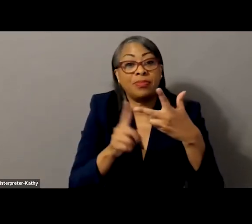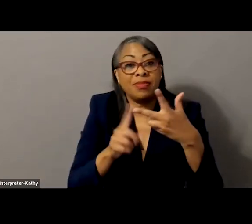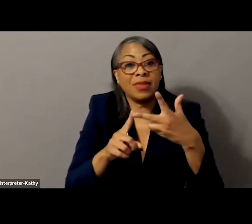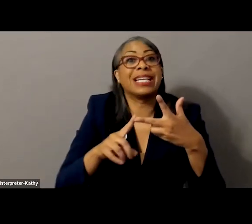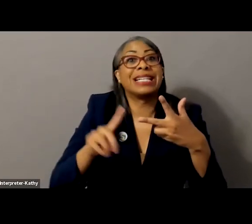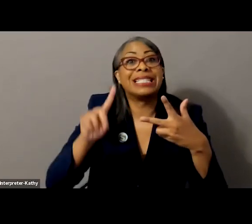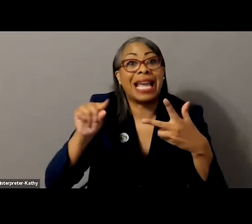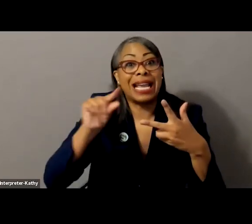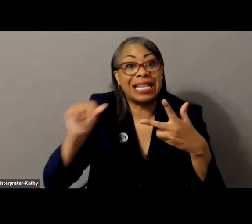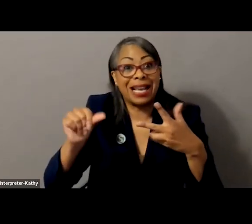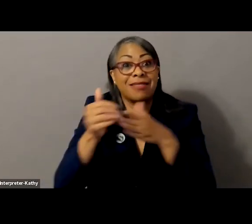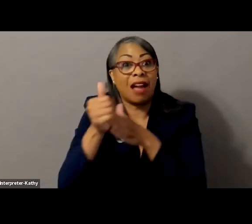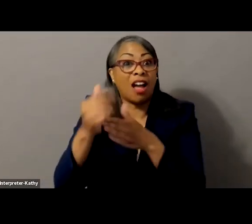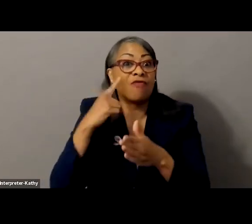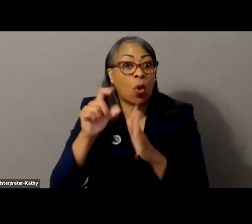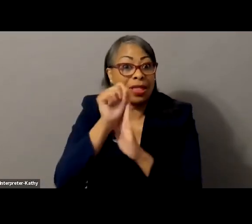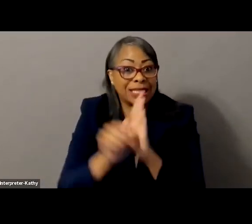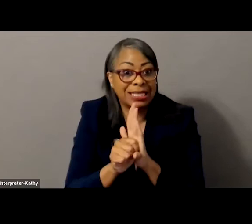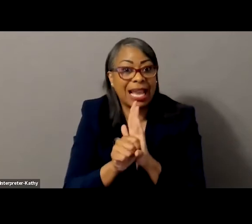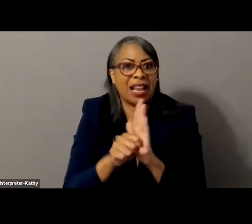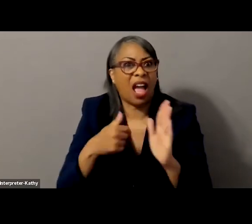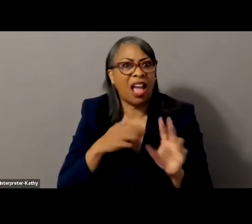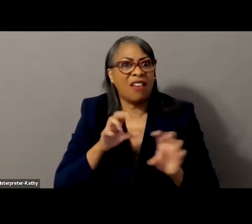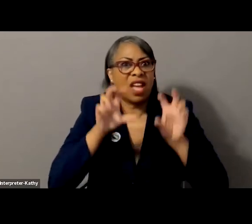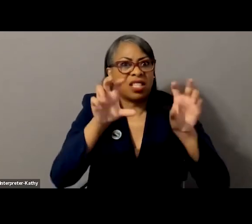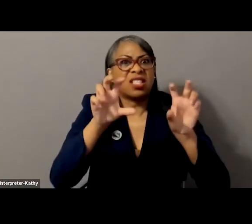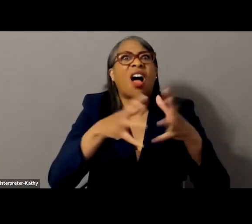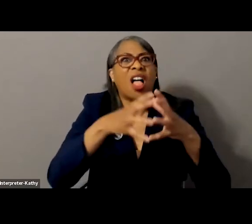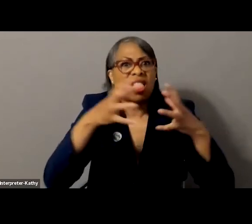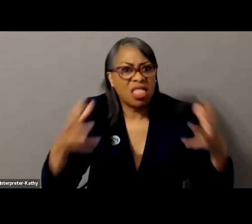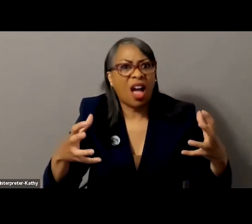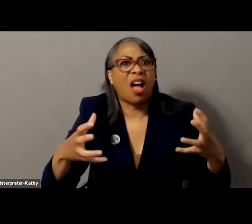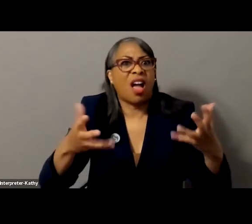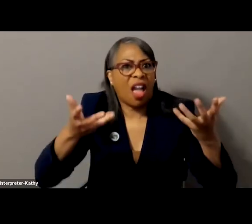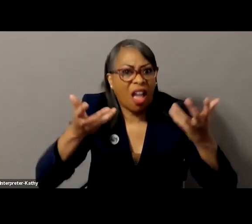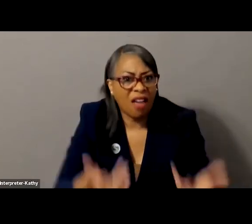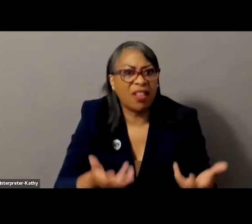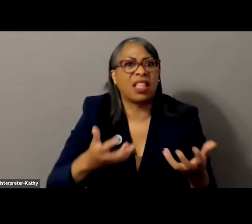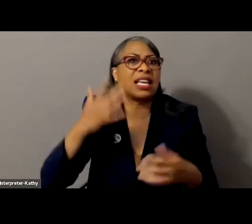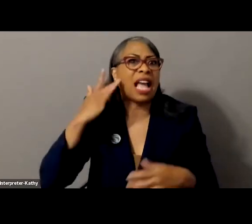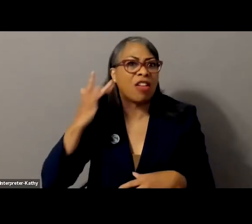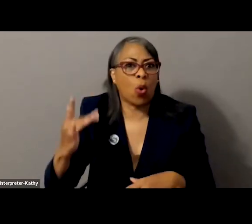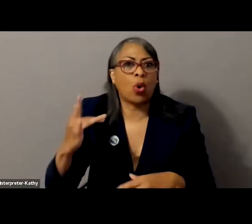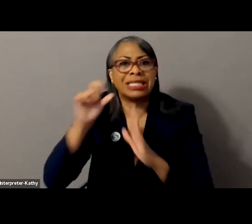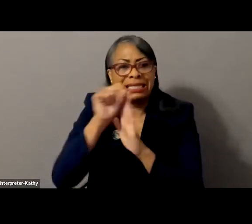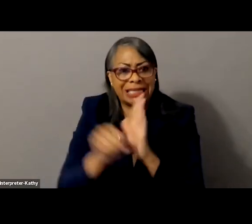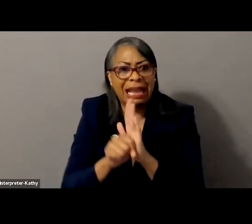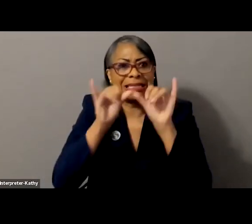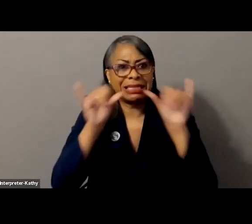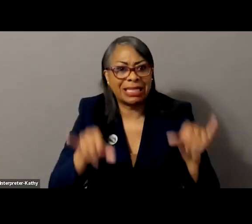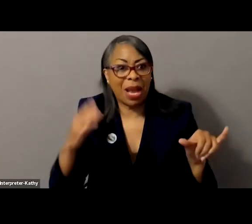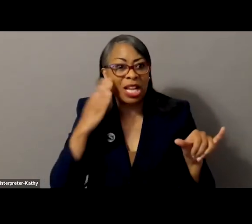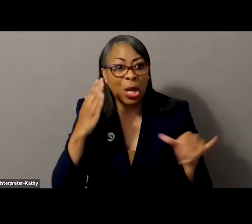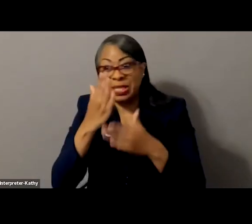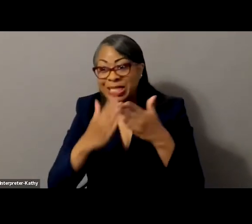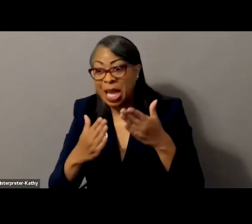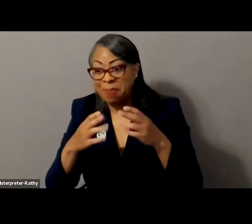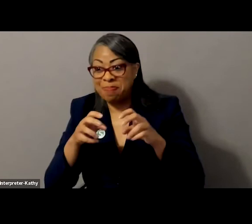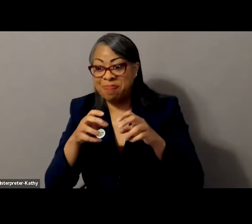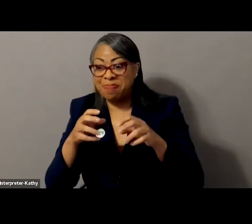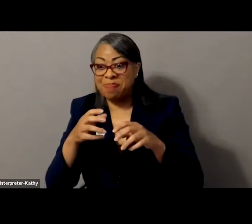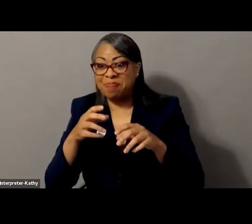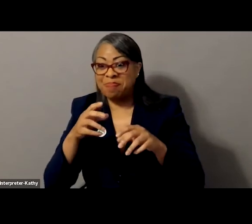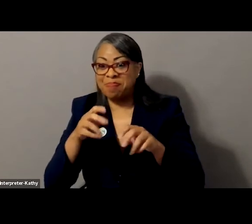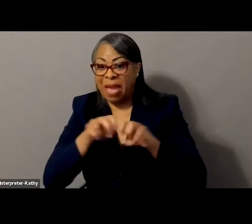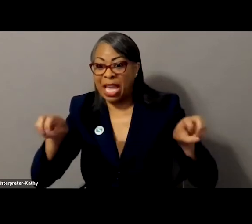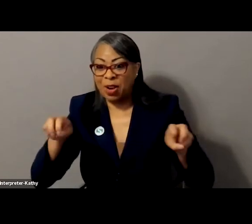here I will say, for the last decade, I've really invested heavily in California's data system. And I know you had some Californians on your panel. And so we've all